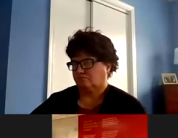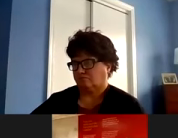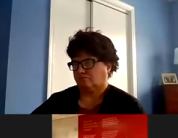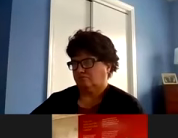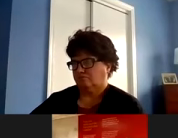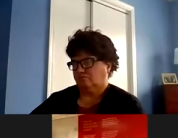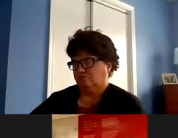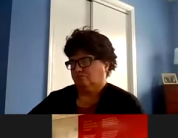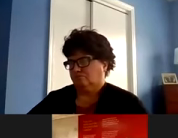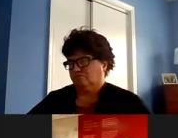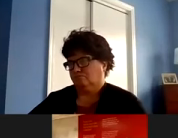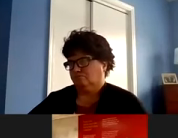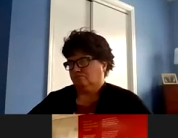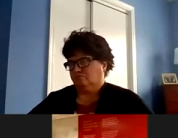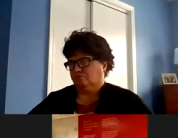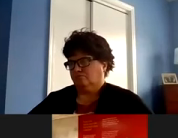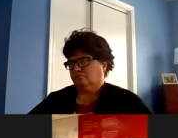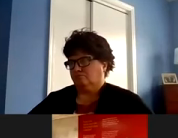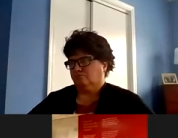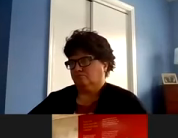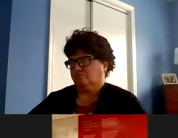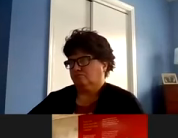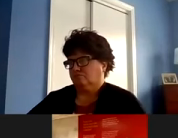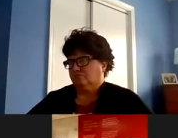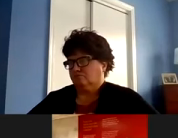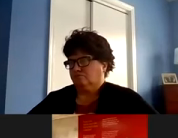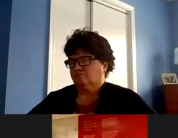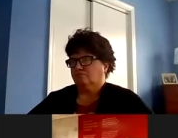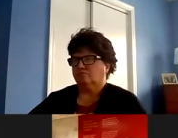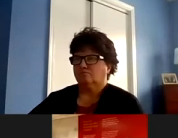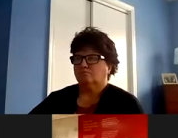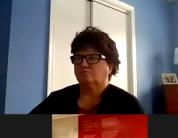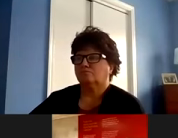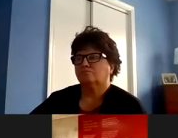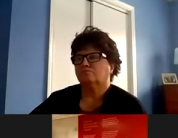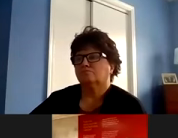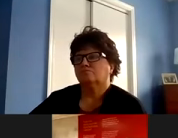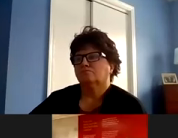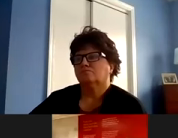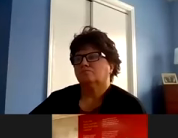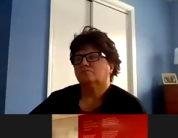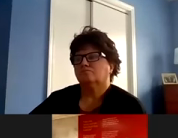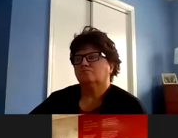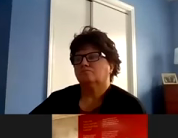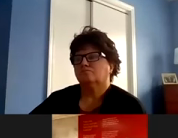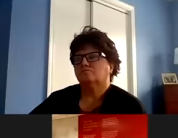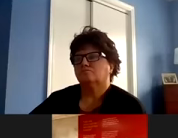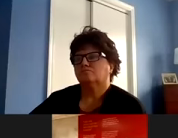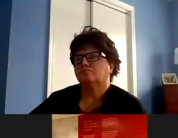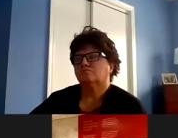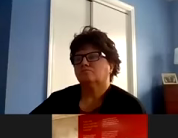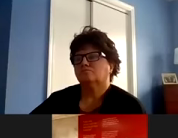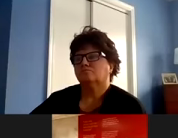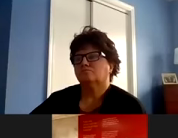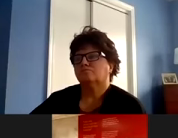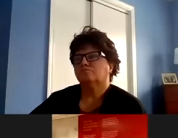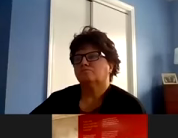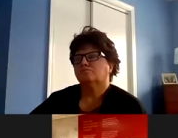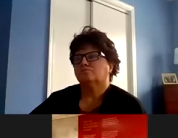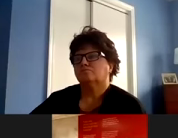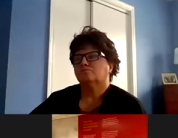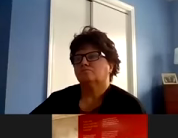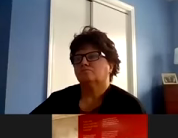Finally, it was on to the Muskegon River and Mr. Ferris's university, the university whose mission is to